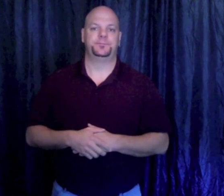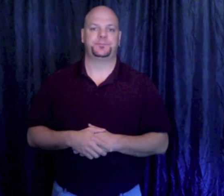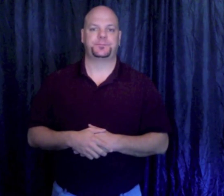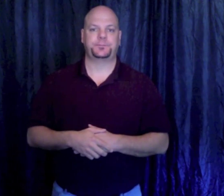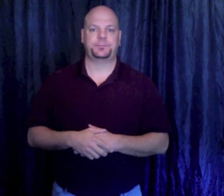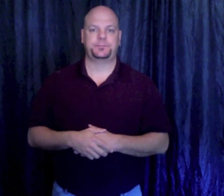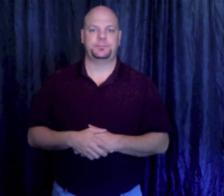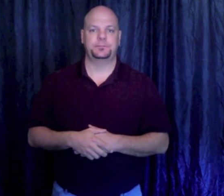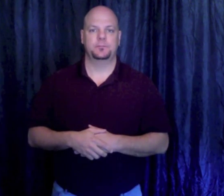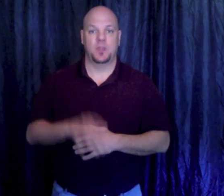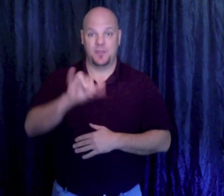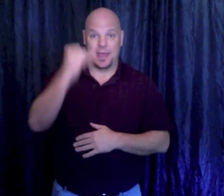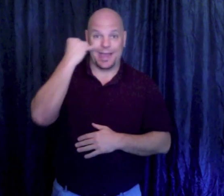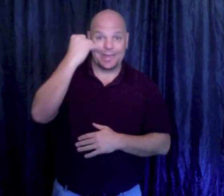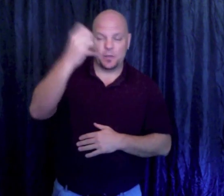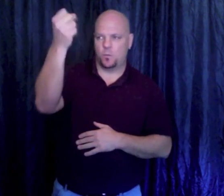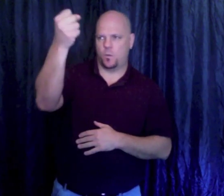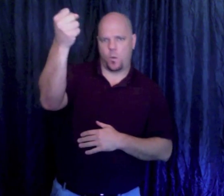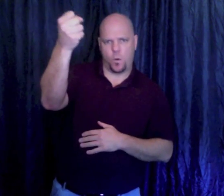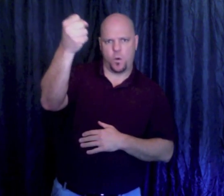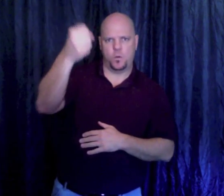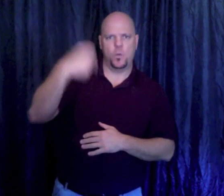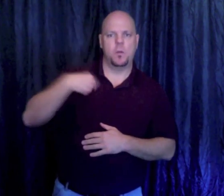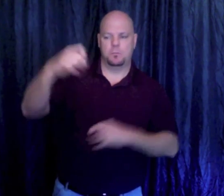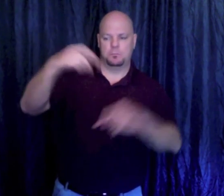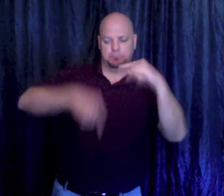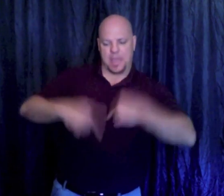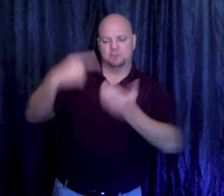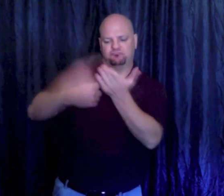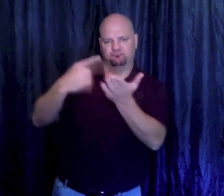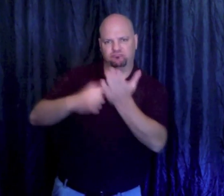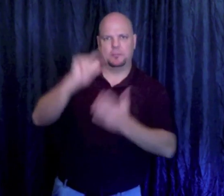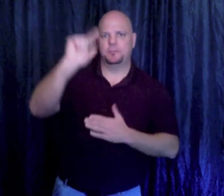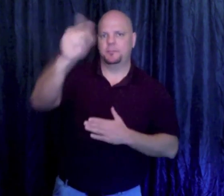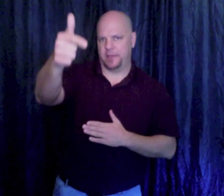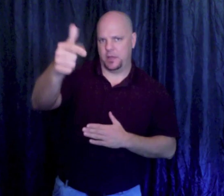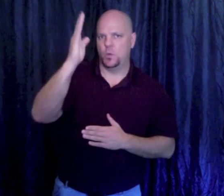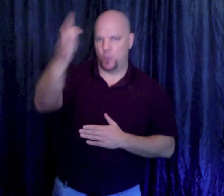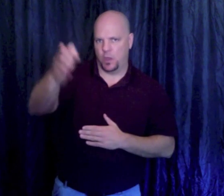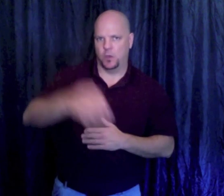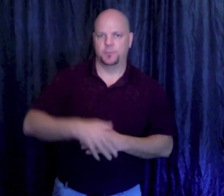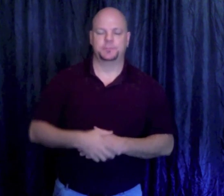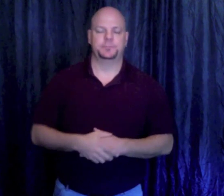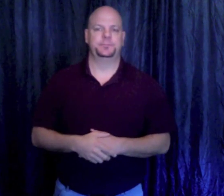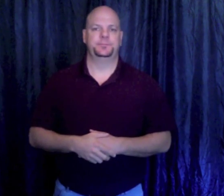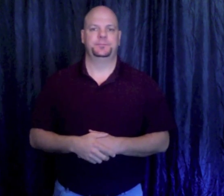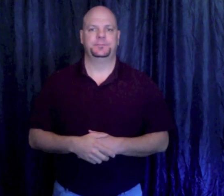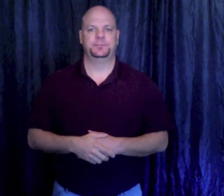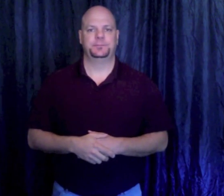keep that in mind because we're going to come back to that image again later about the referee. Okay.